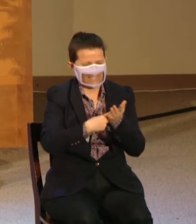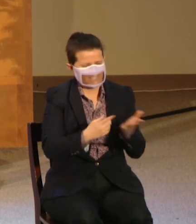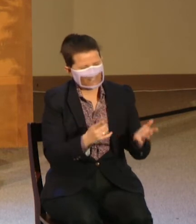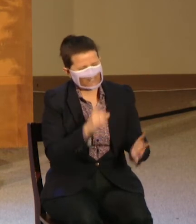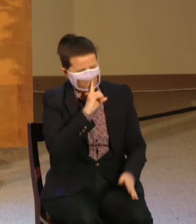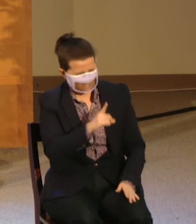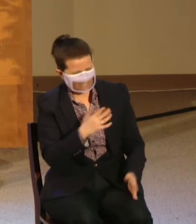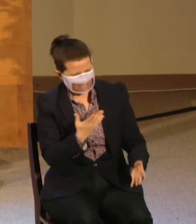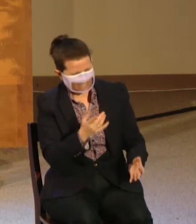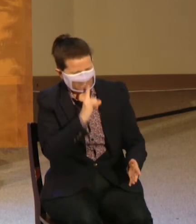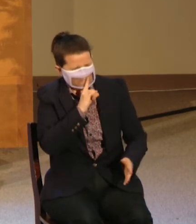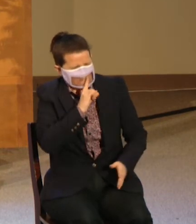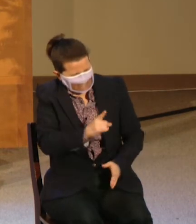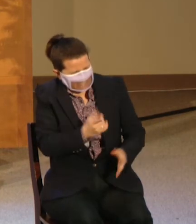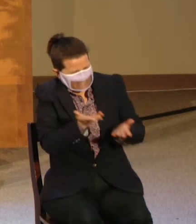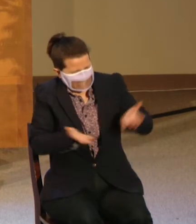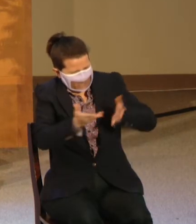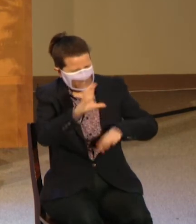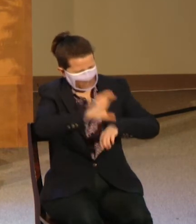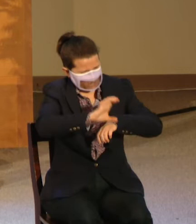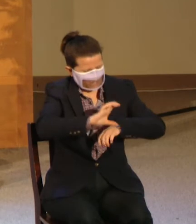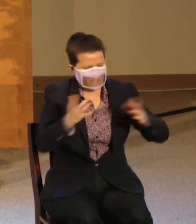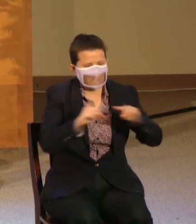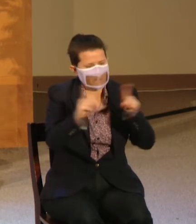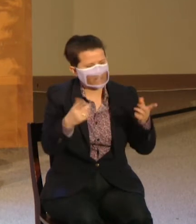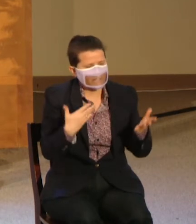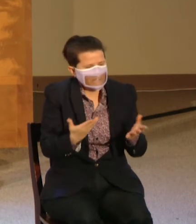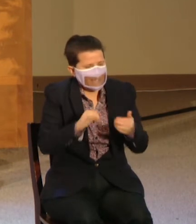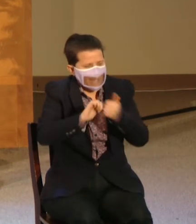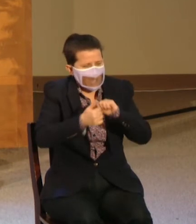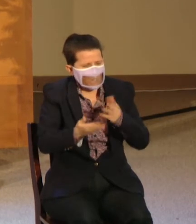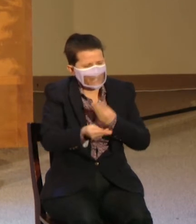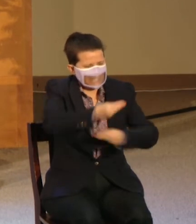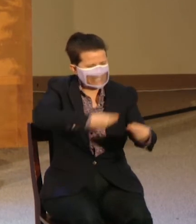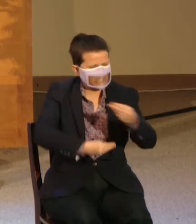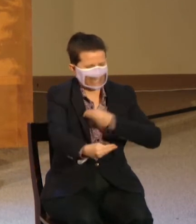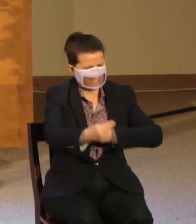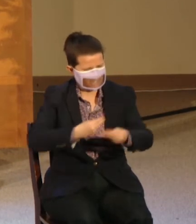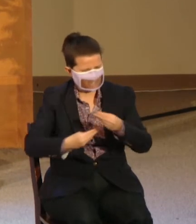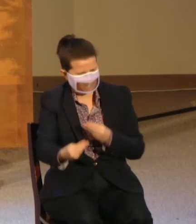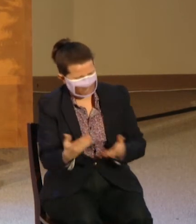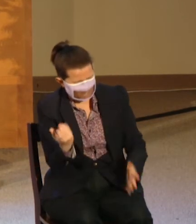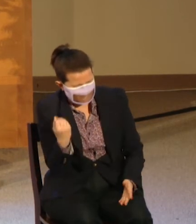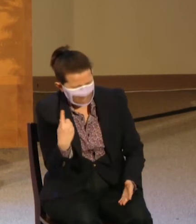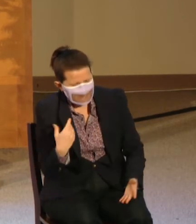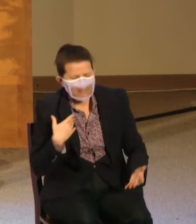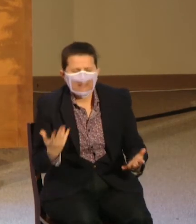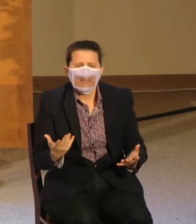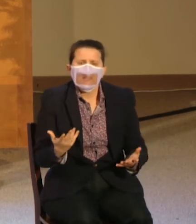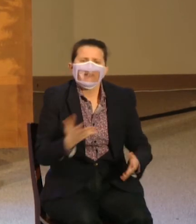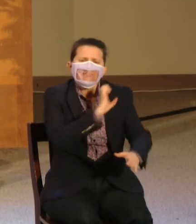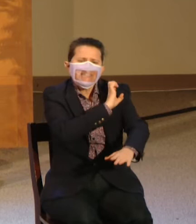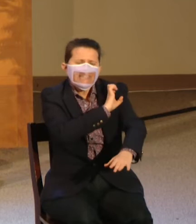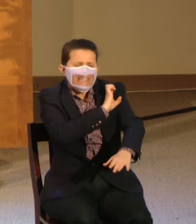know, it's the vehicle of exchange we're using. And it's interesting how much energy we have about